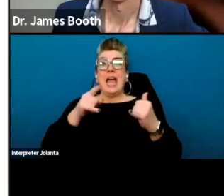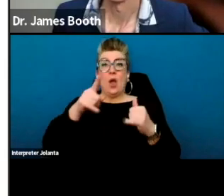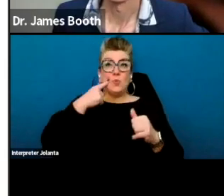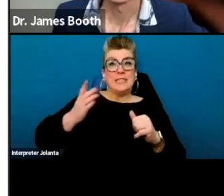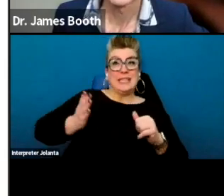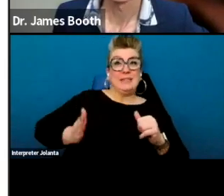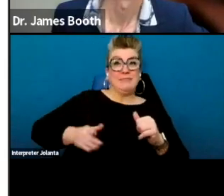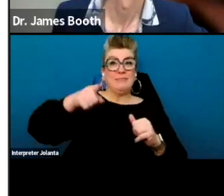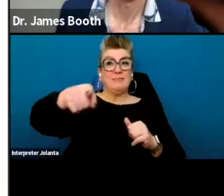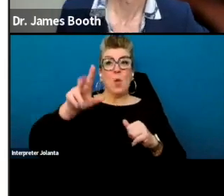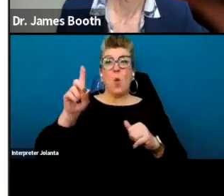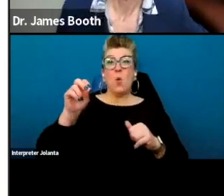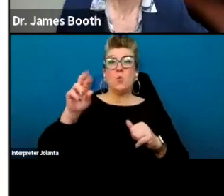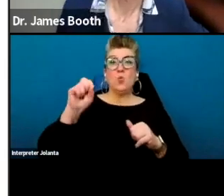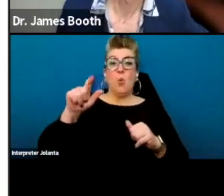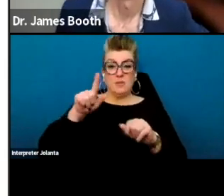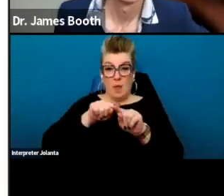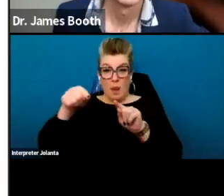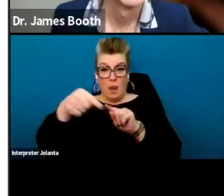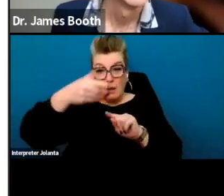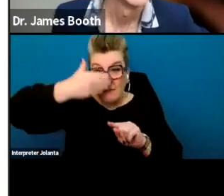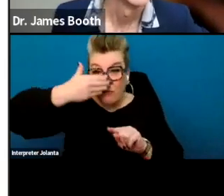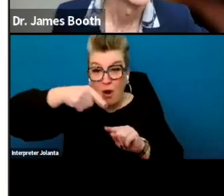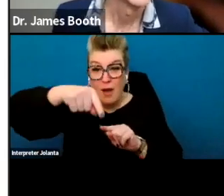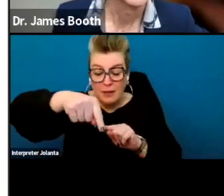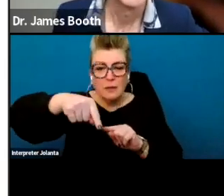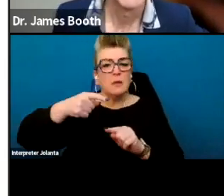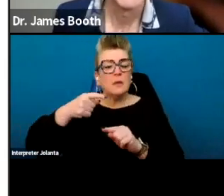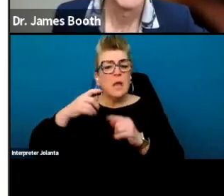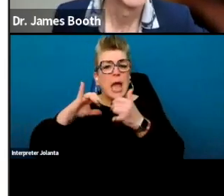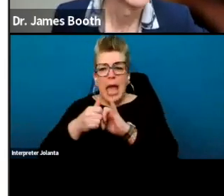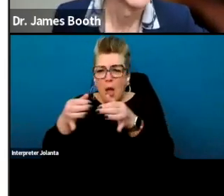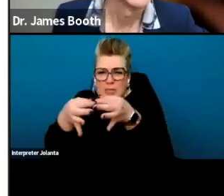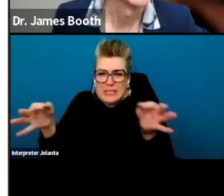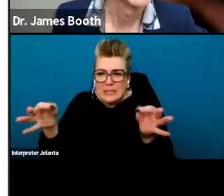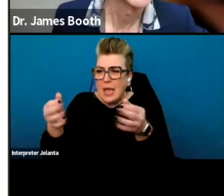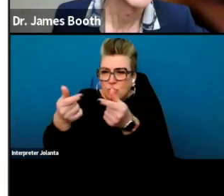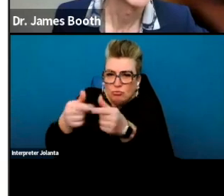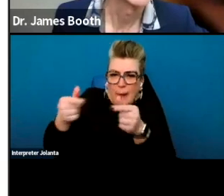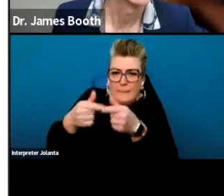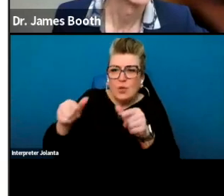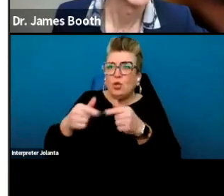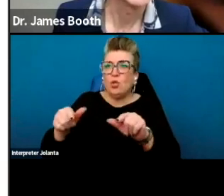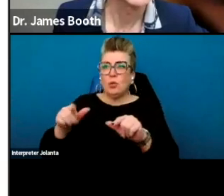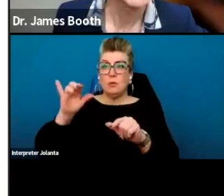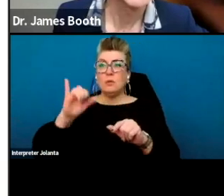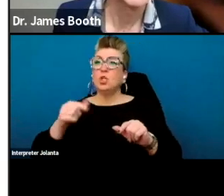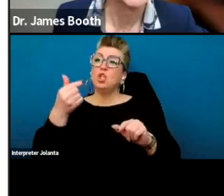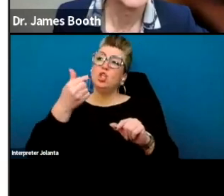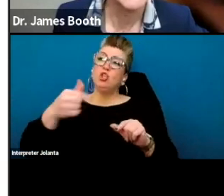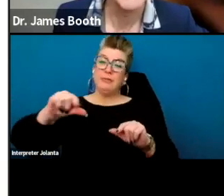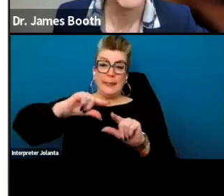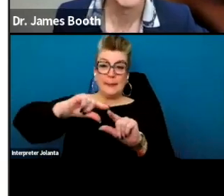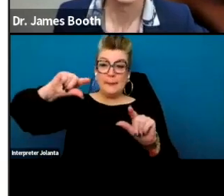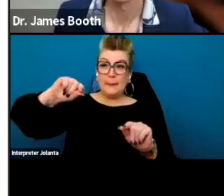in processing syntax, or your knowledge of grammar. So this involves this green area and this orange area.